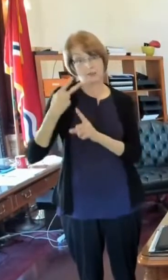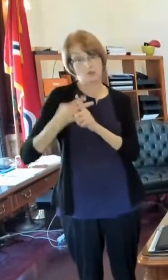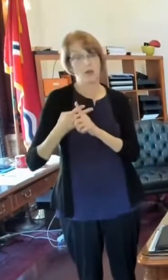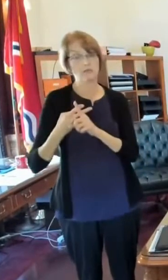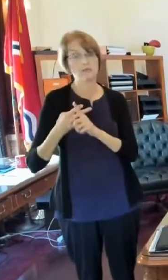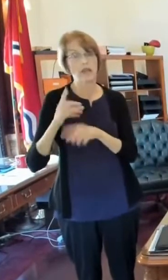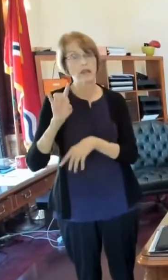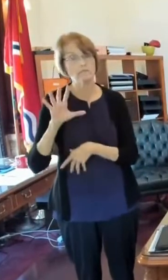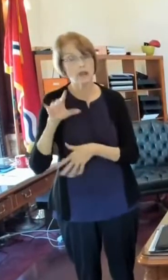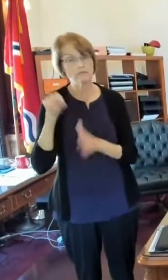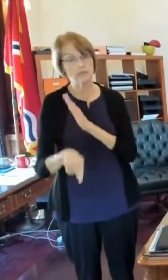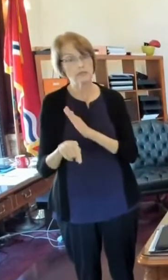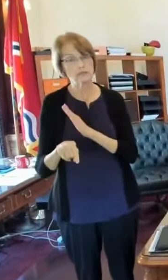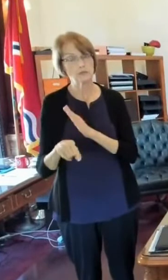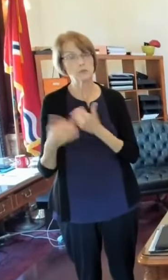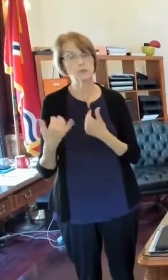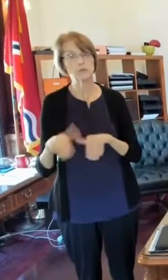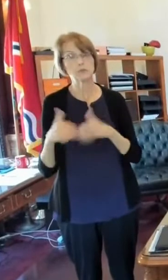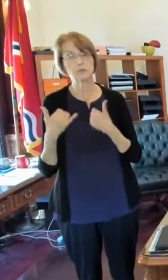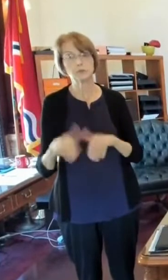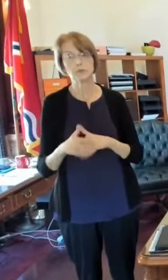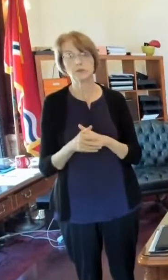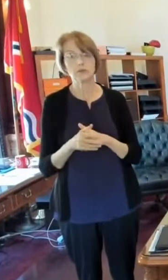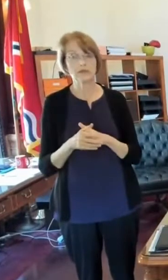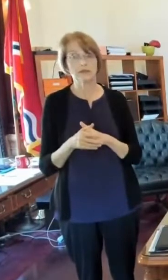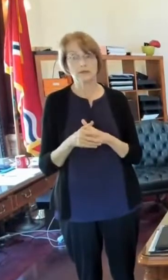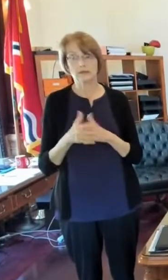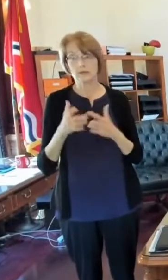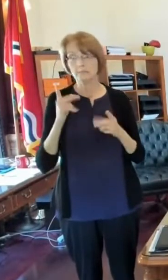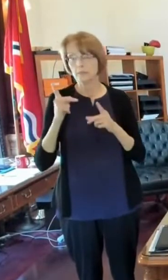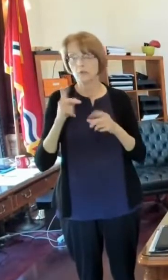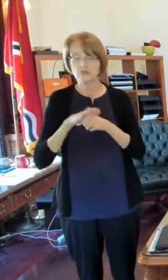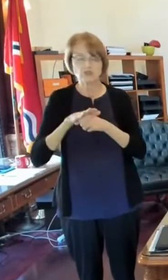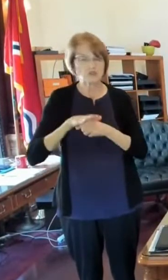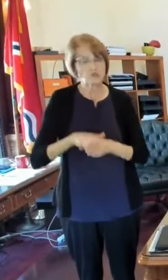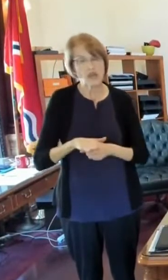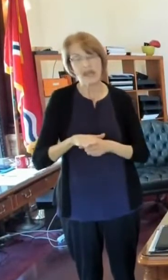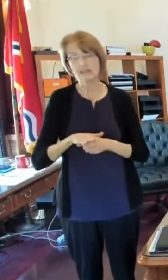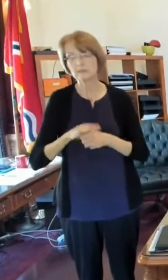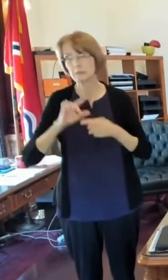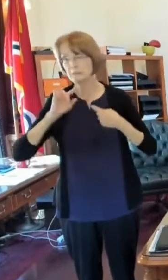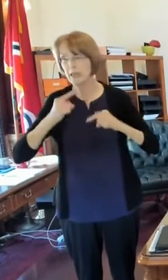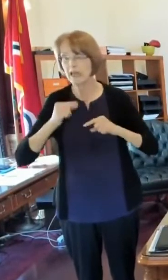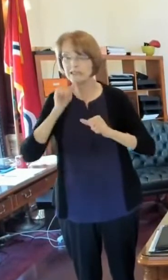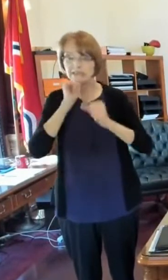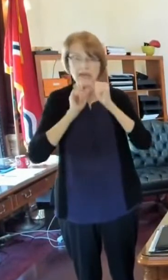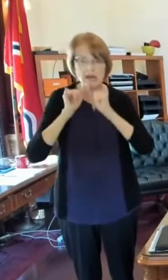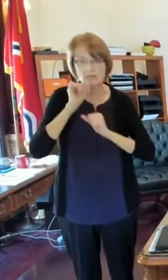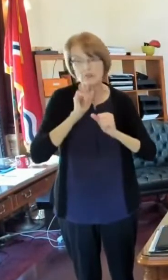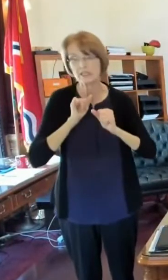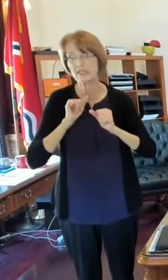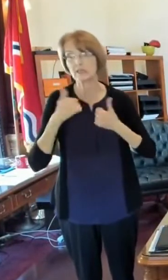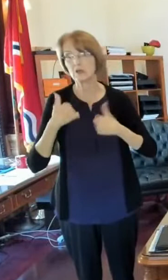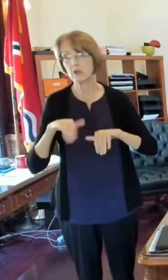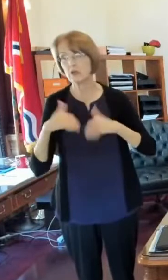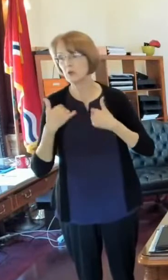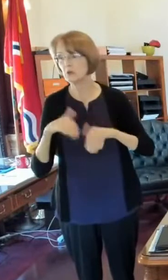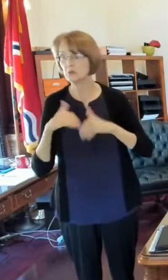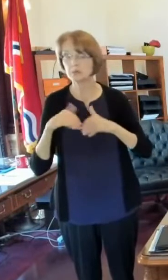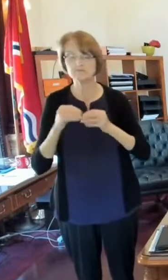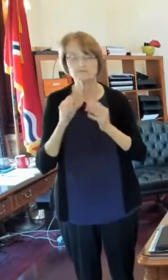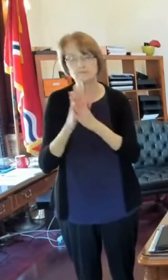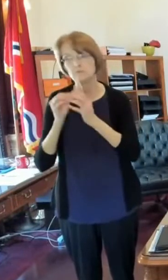Very concerning. A lot of stress out there, a lot of pain out there, a lot of people settling their